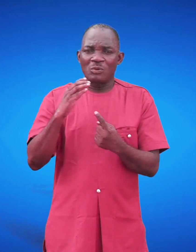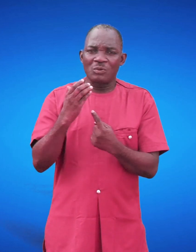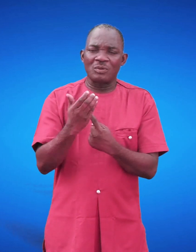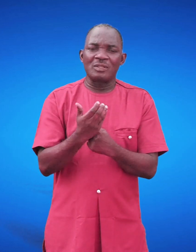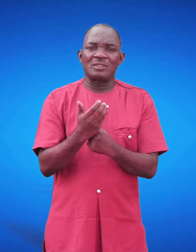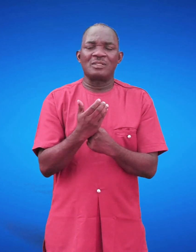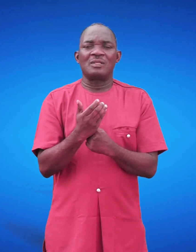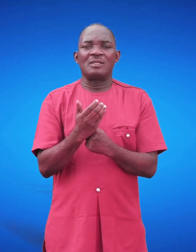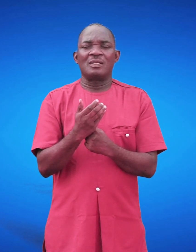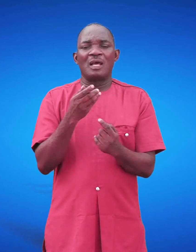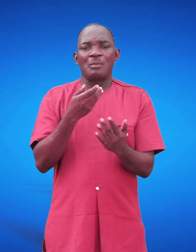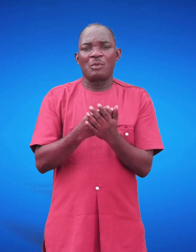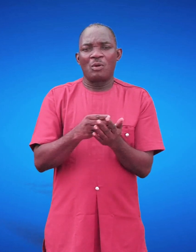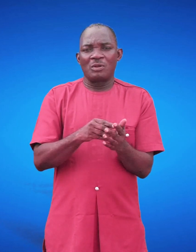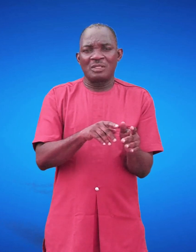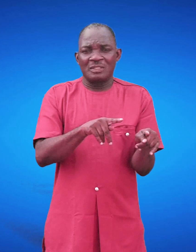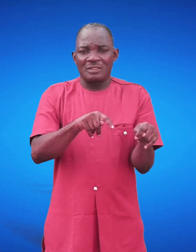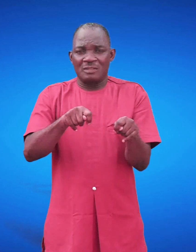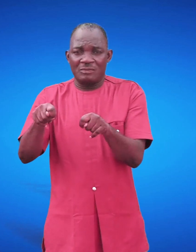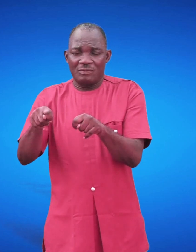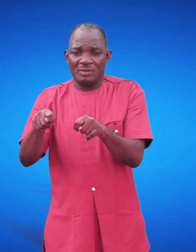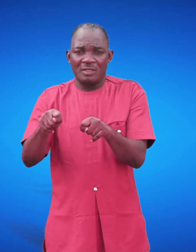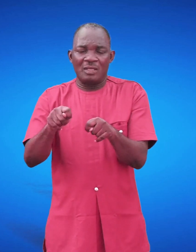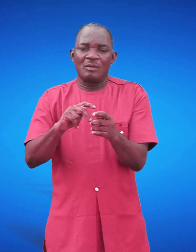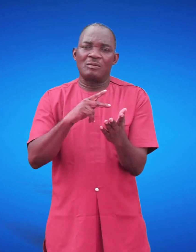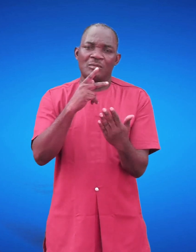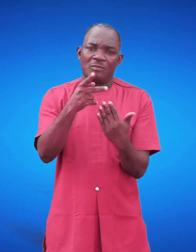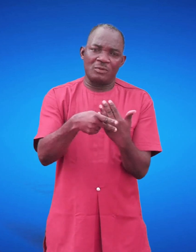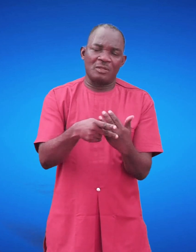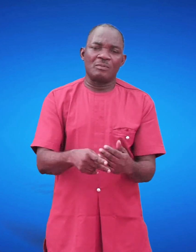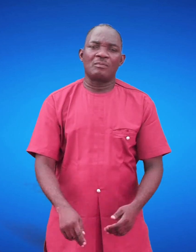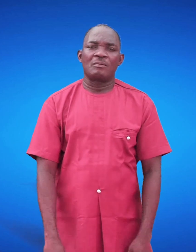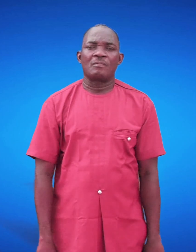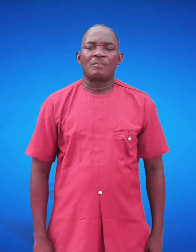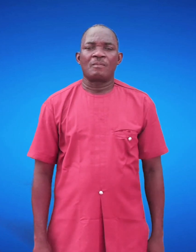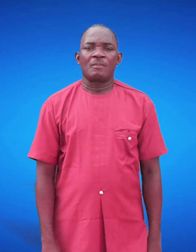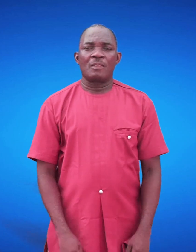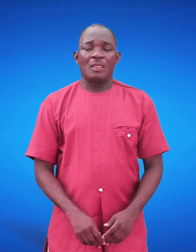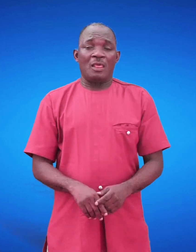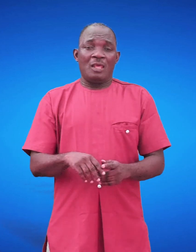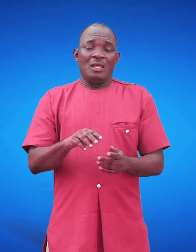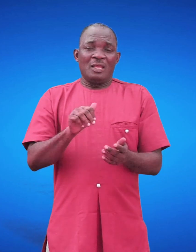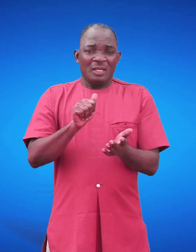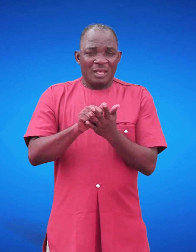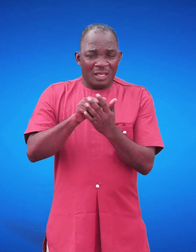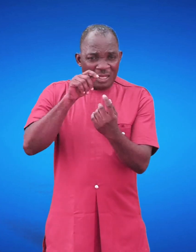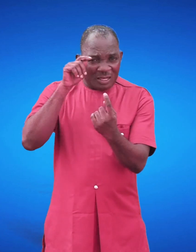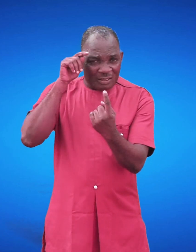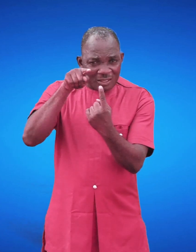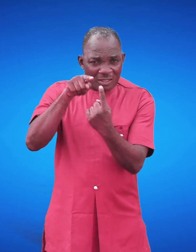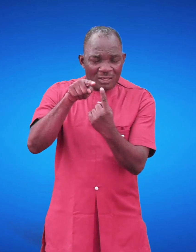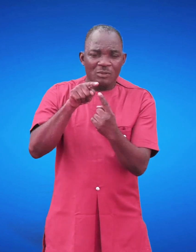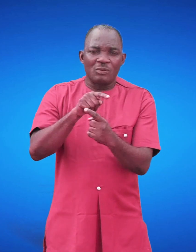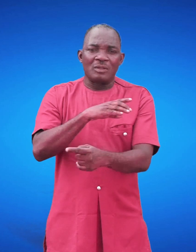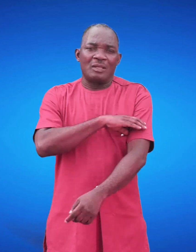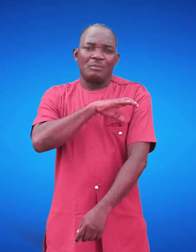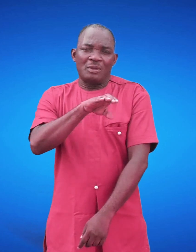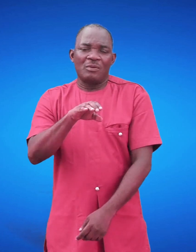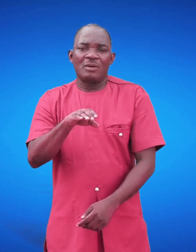cash transfer program. It aims to empower the